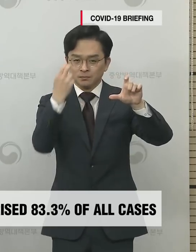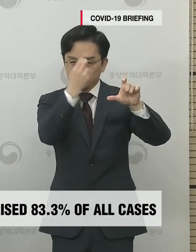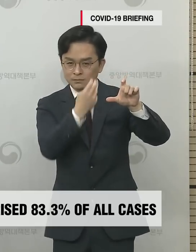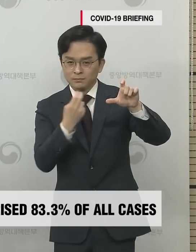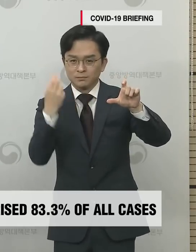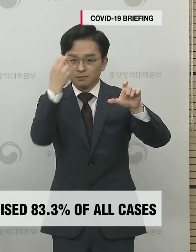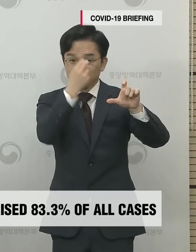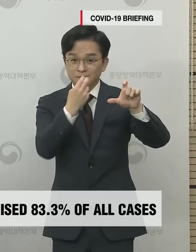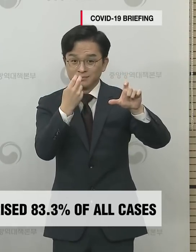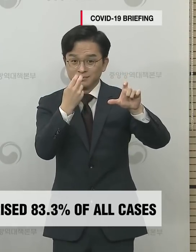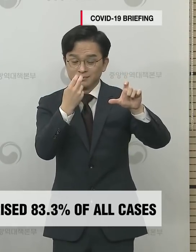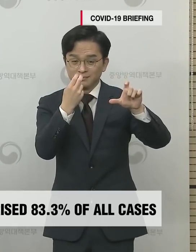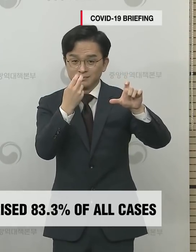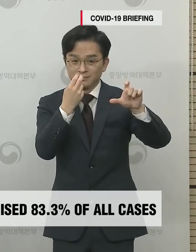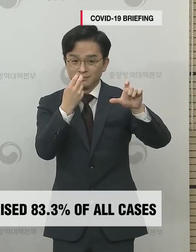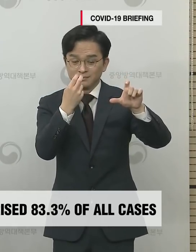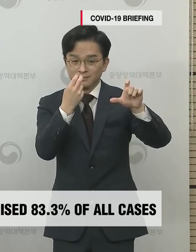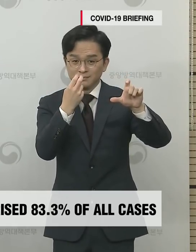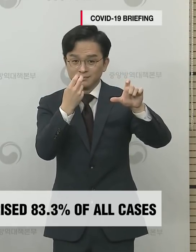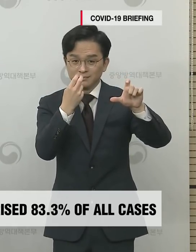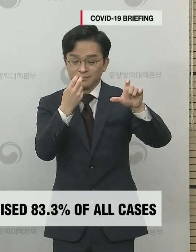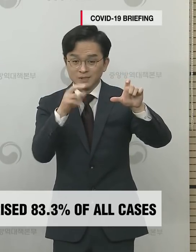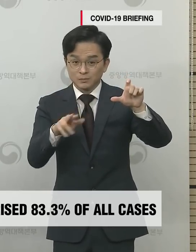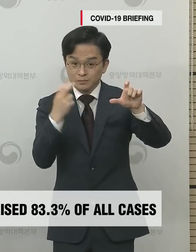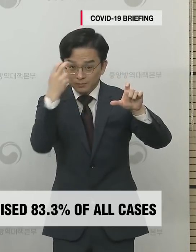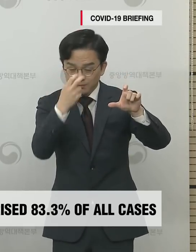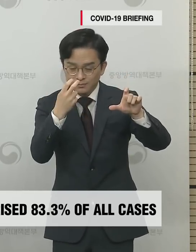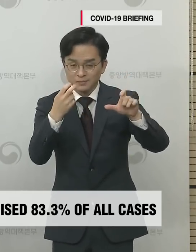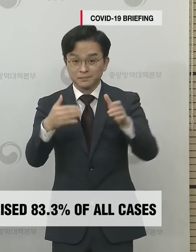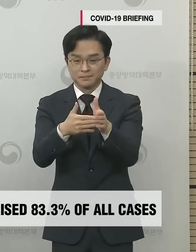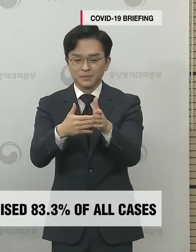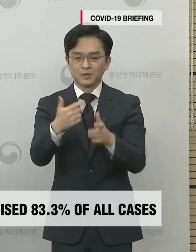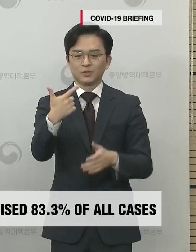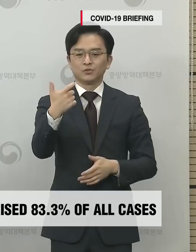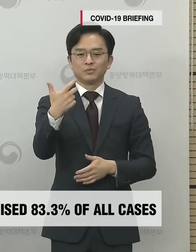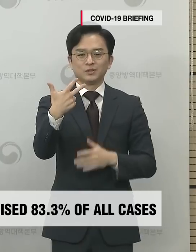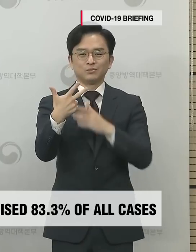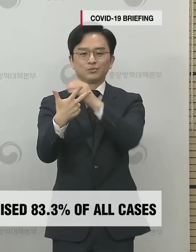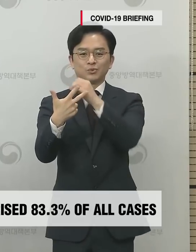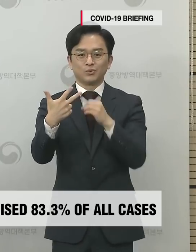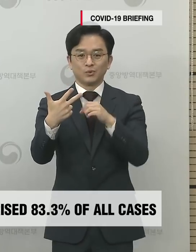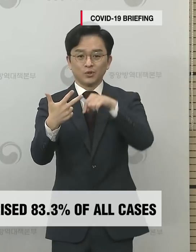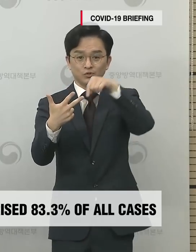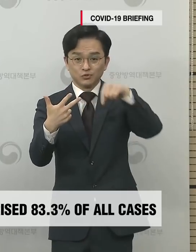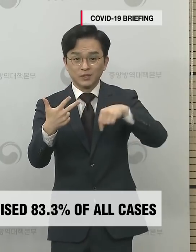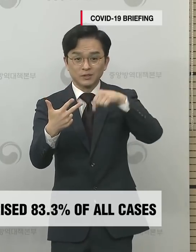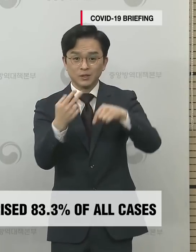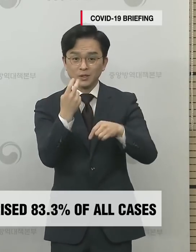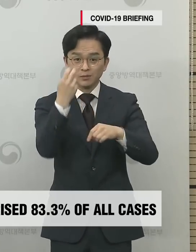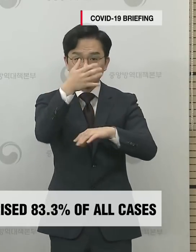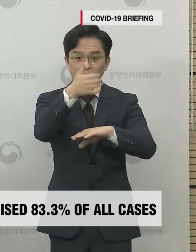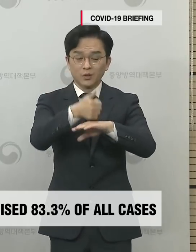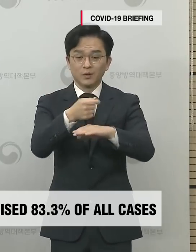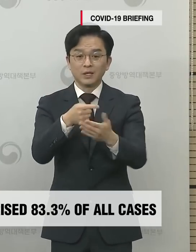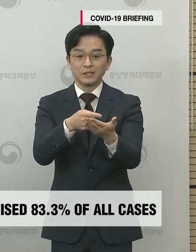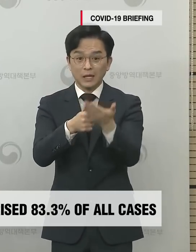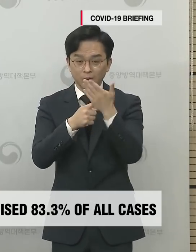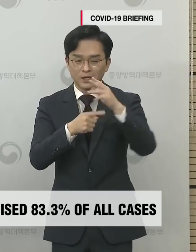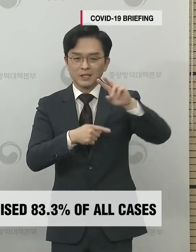the 2,500 people who are patients of mental hospitals, and about